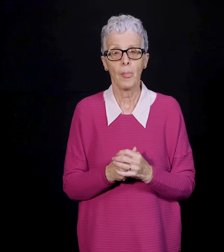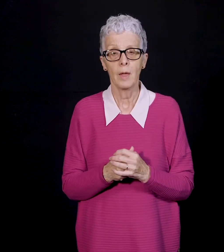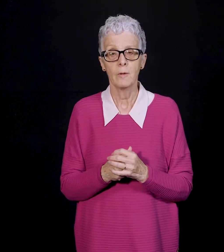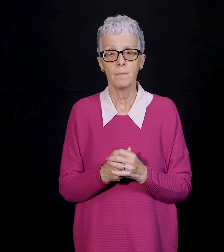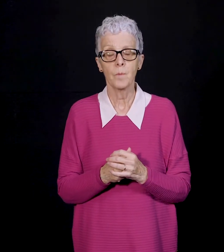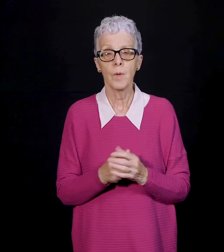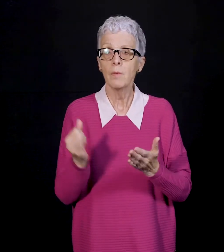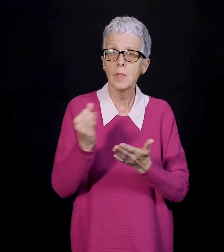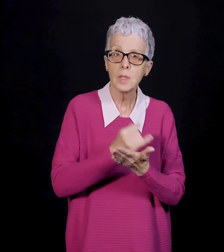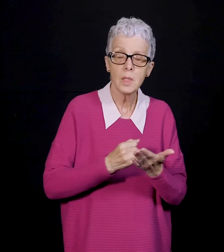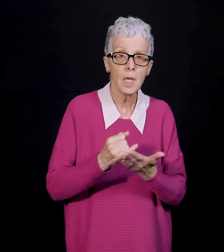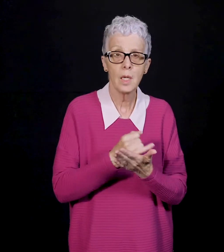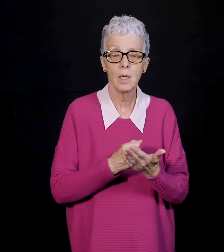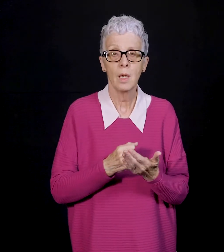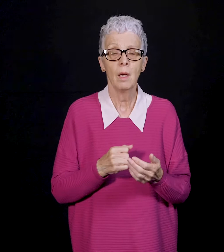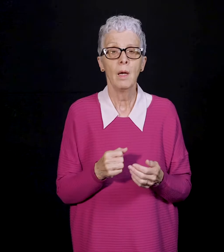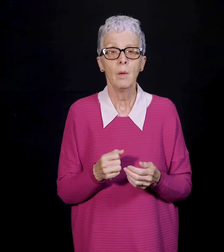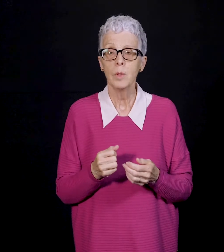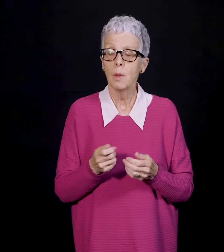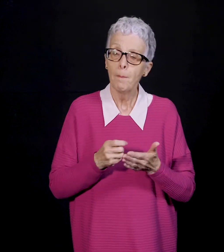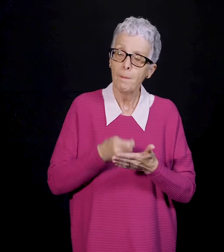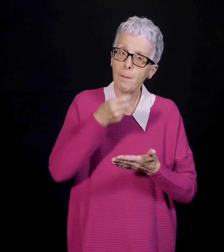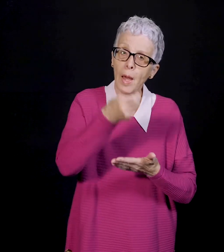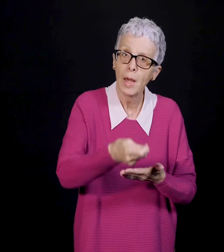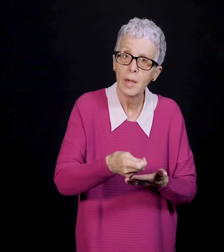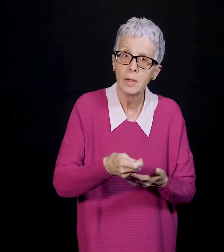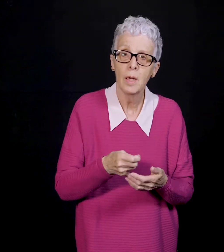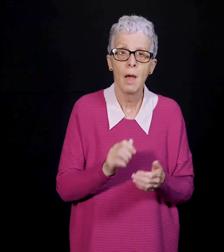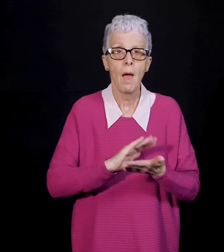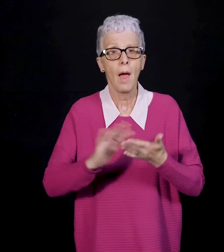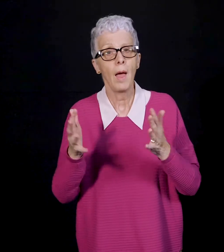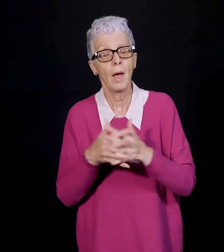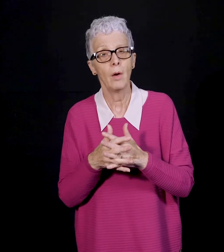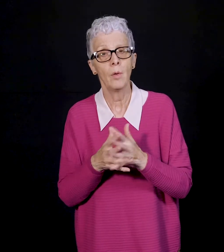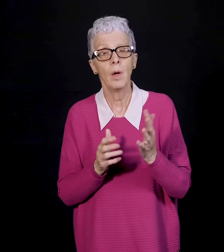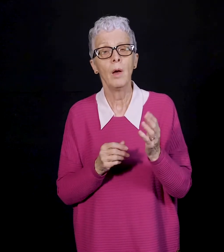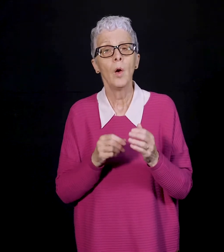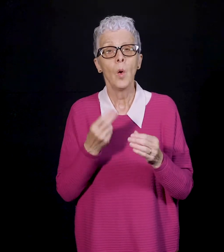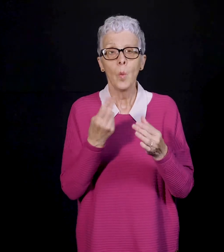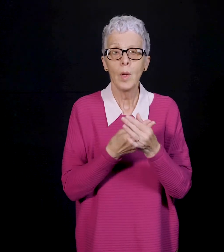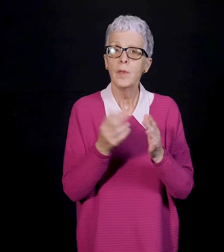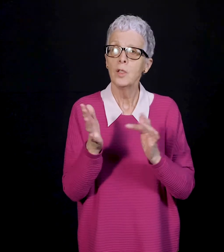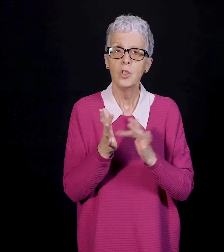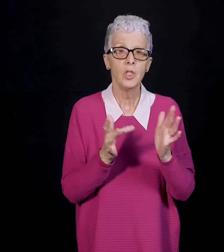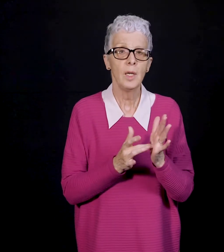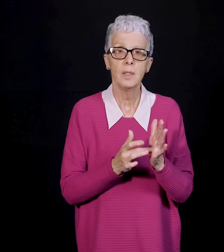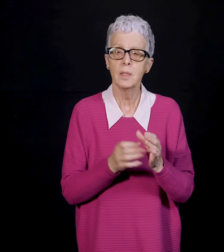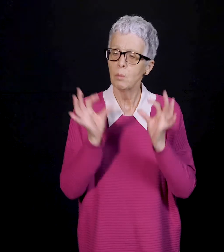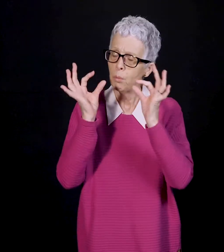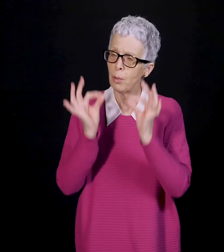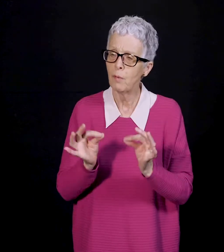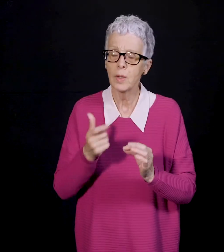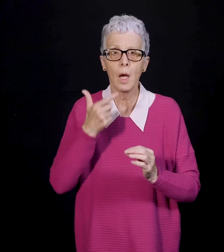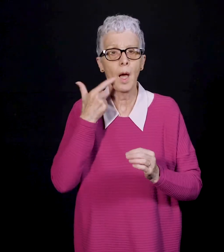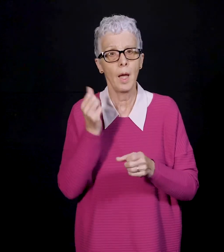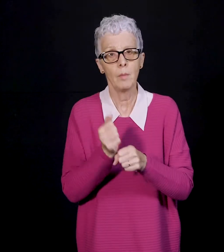that the sinless, pure Lamb of God was sacrificed for our sins so that we could have access to God, so that we could be forgiven, so